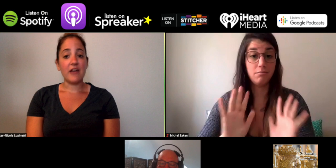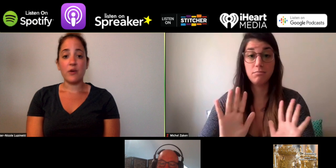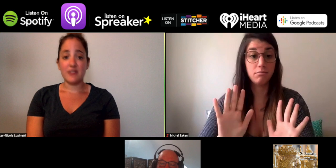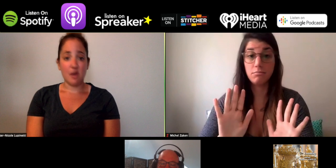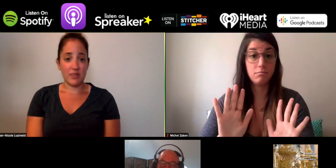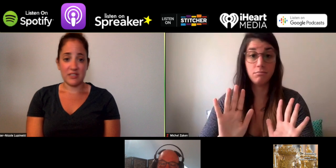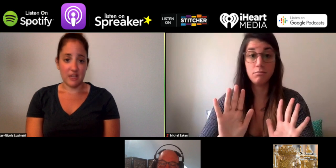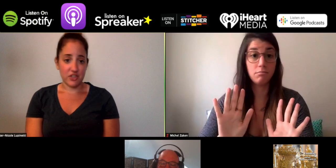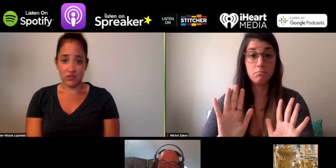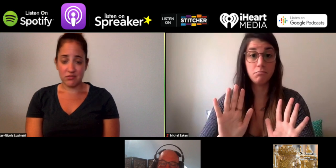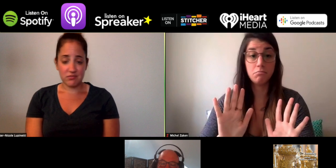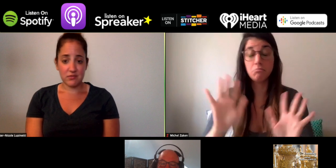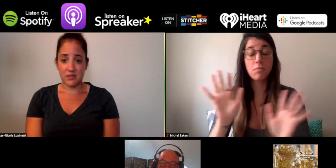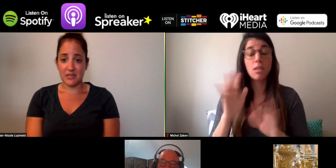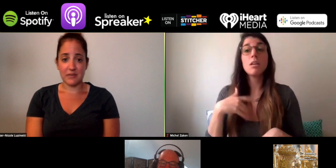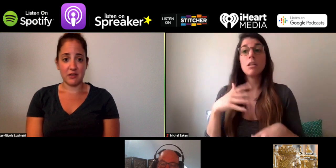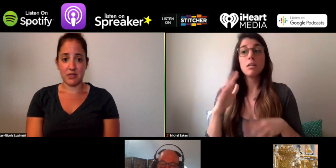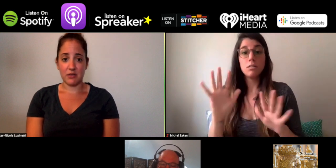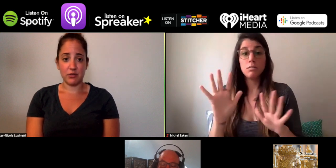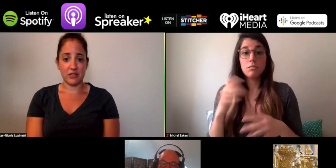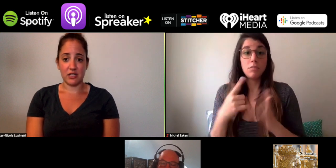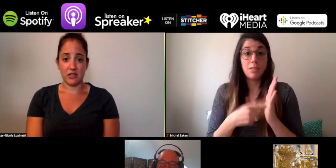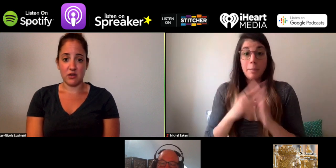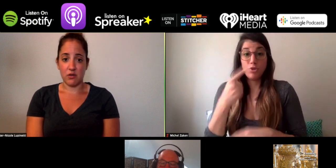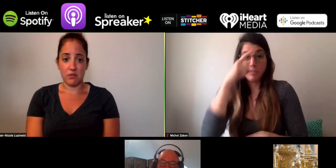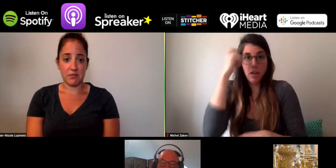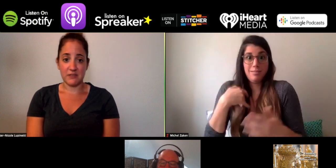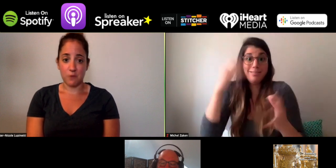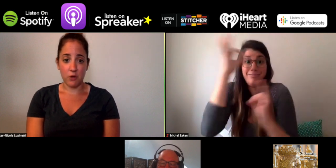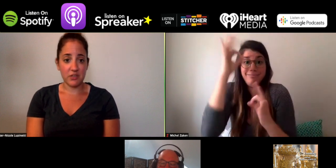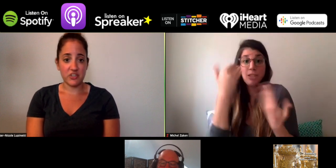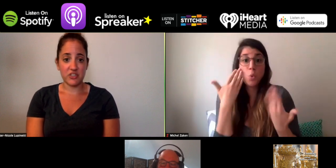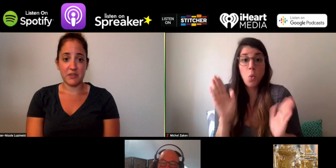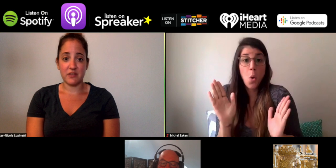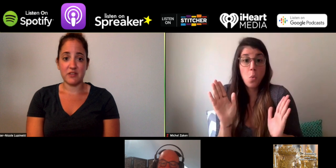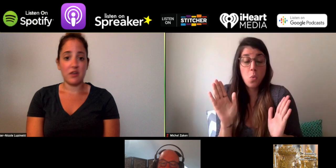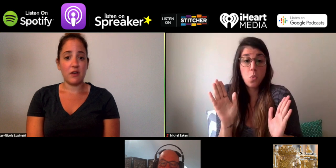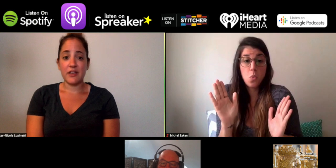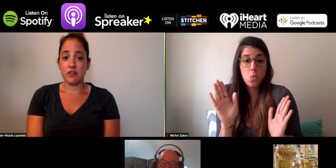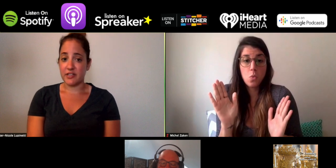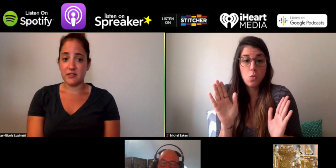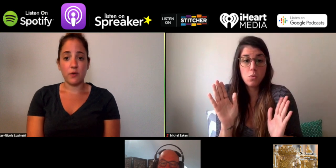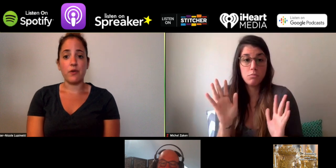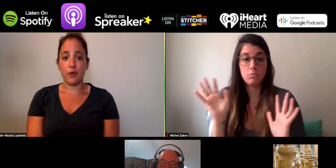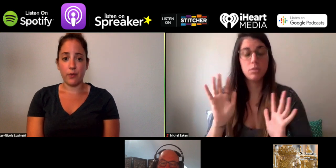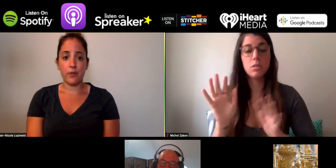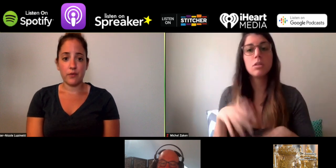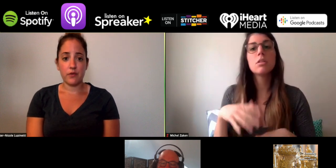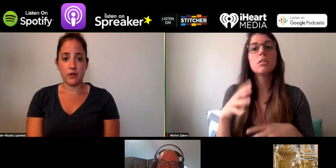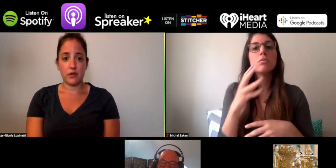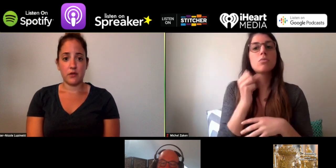I know it's not always intentional. Sometimes it can be completely, you know, misinformed, and it's just because of ignorance. You don't